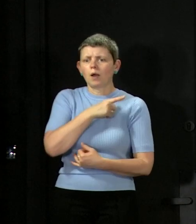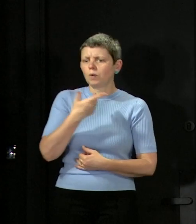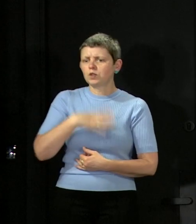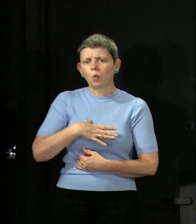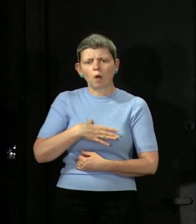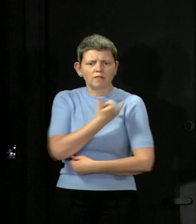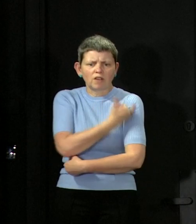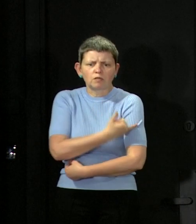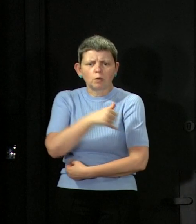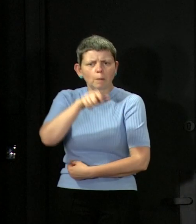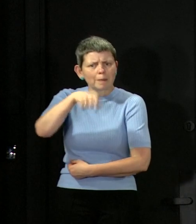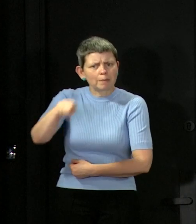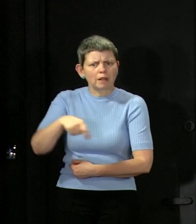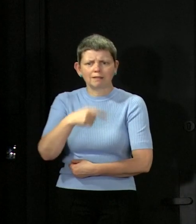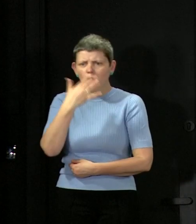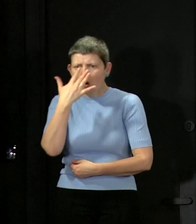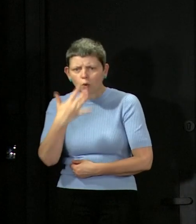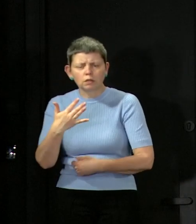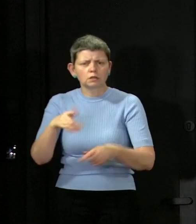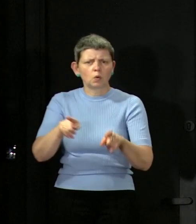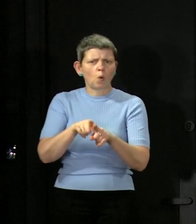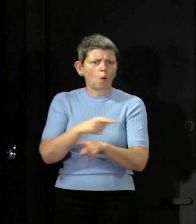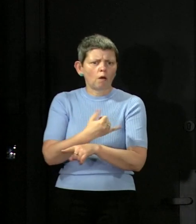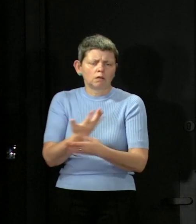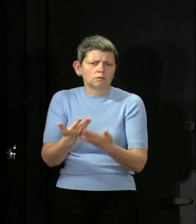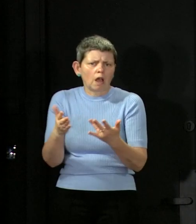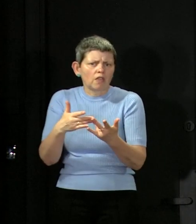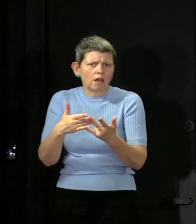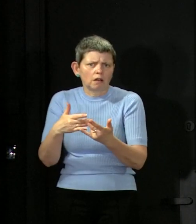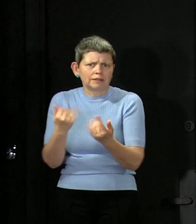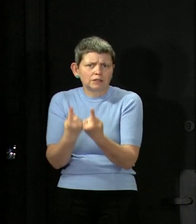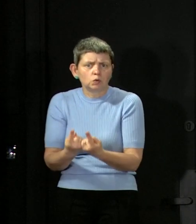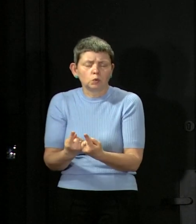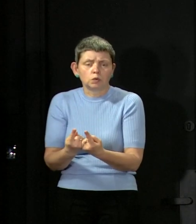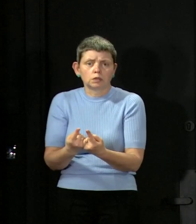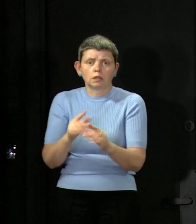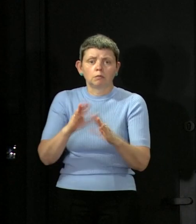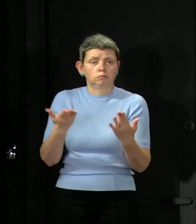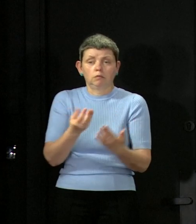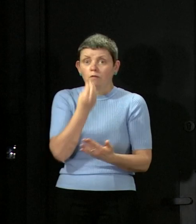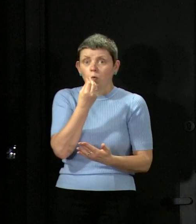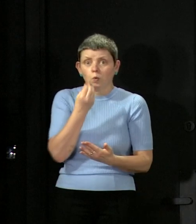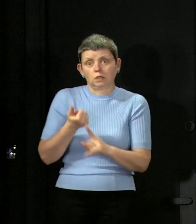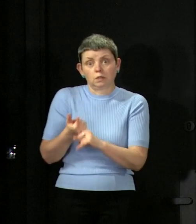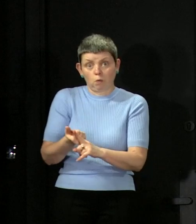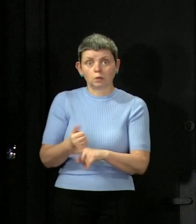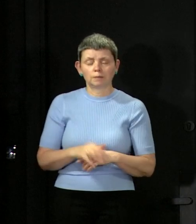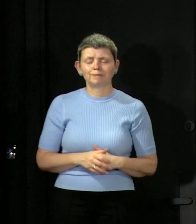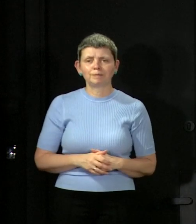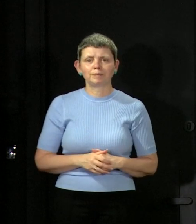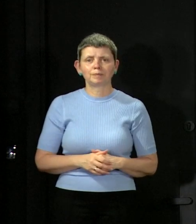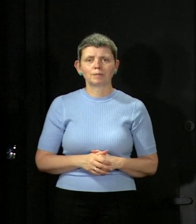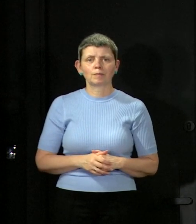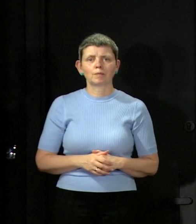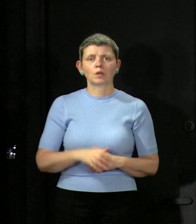to age or other infirmities not to have access to food and the other support that they need. Paul Malik from the